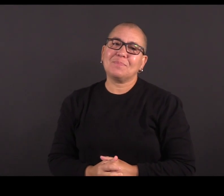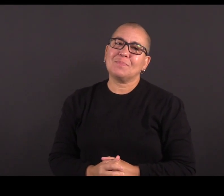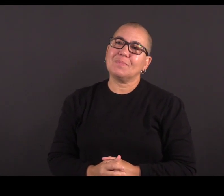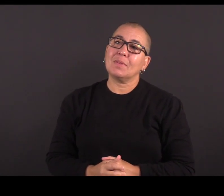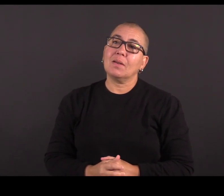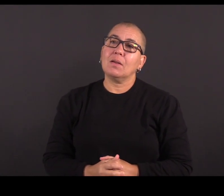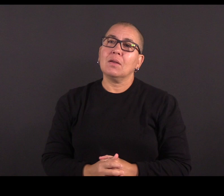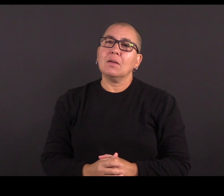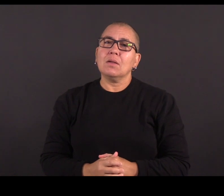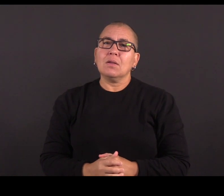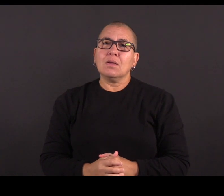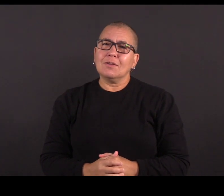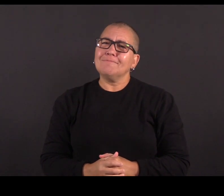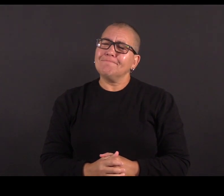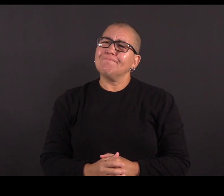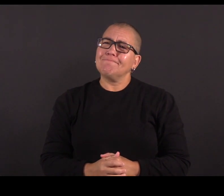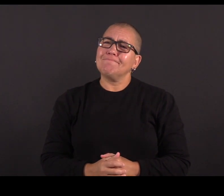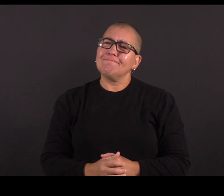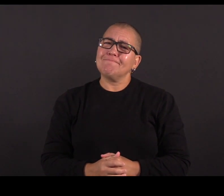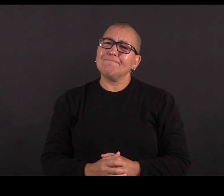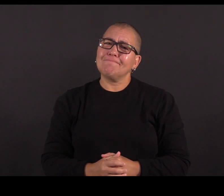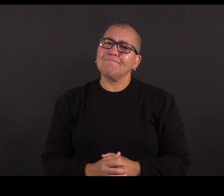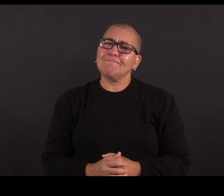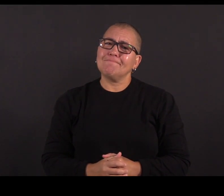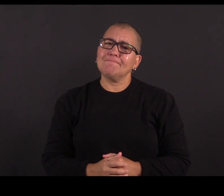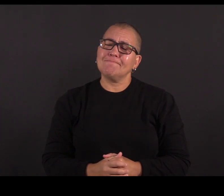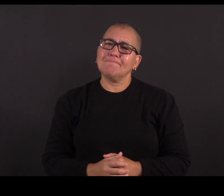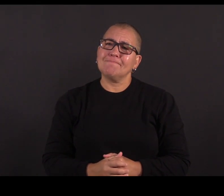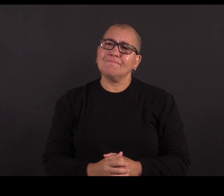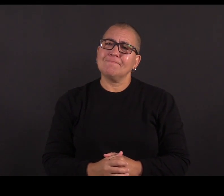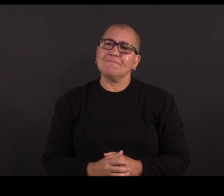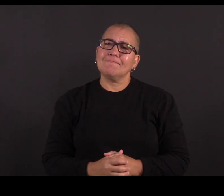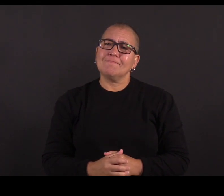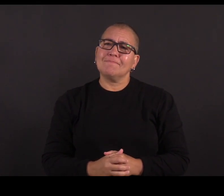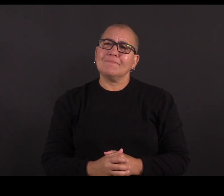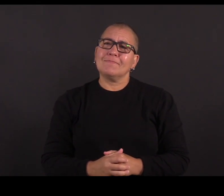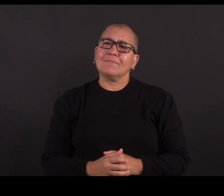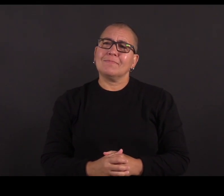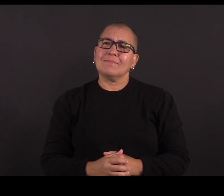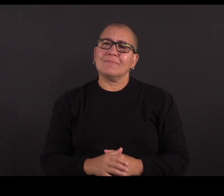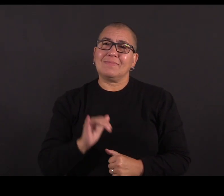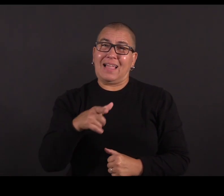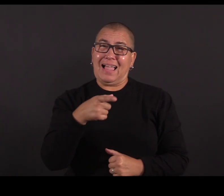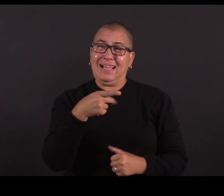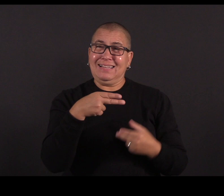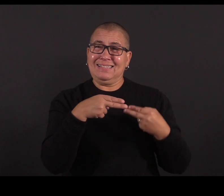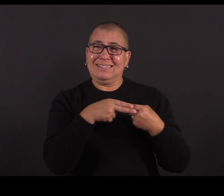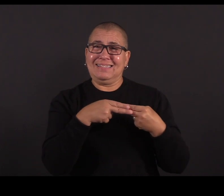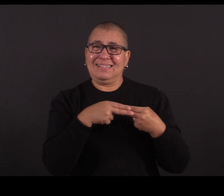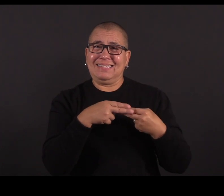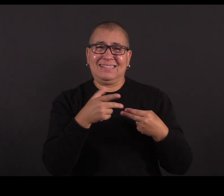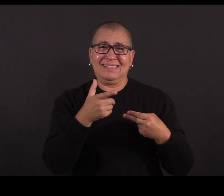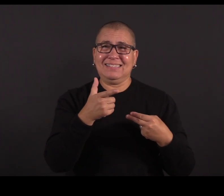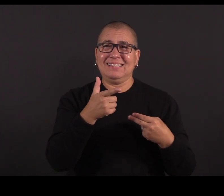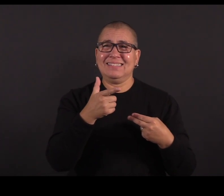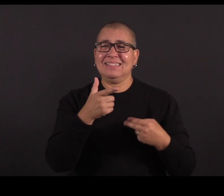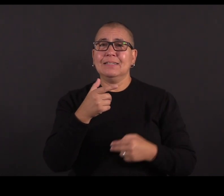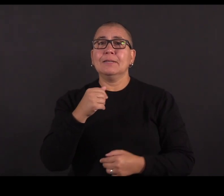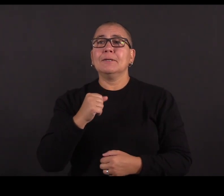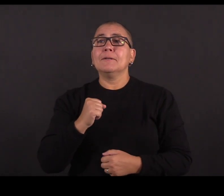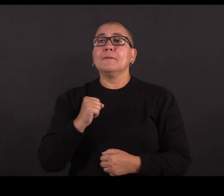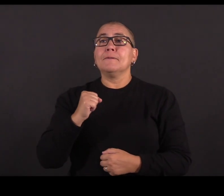One reason LIHTC is not well known is that it is not a hard